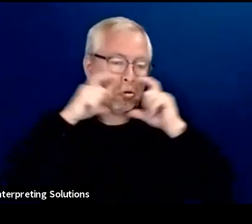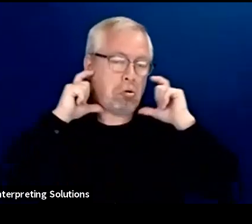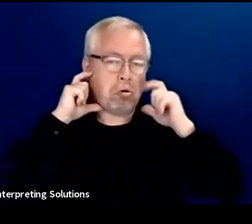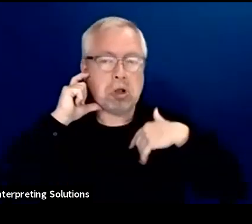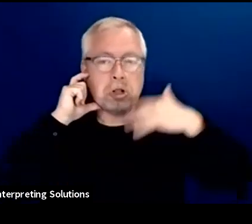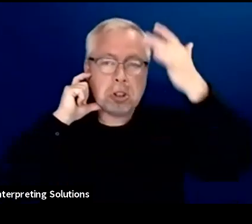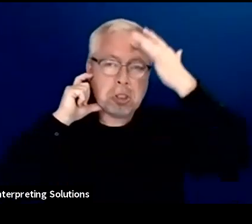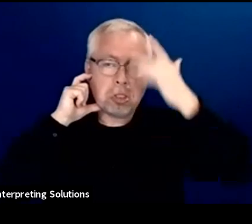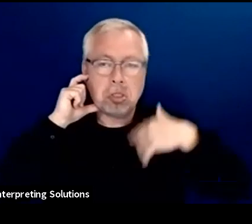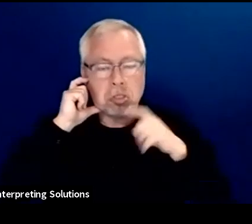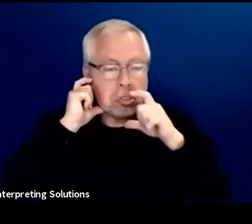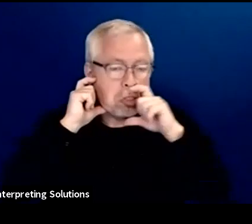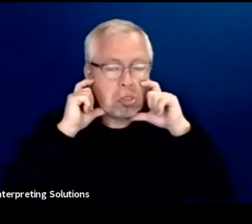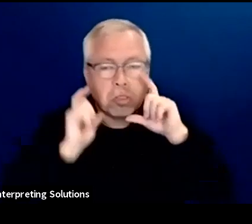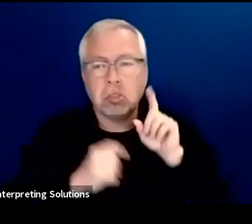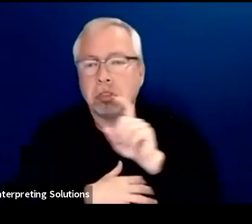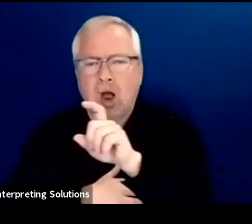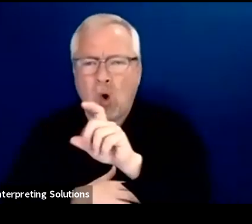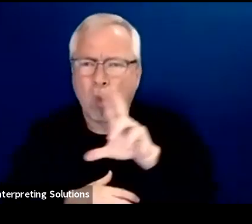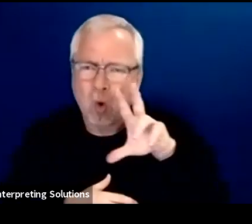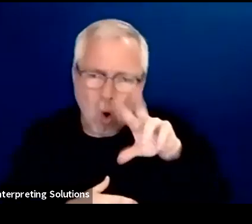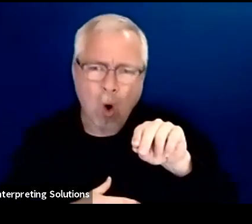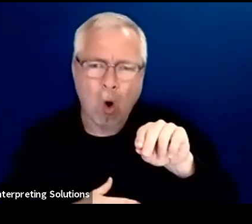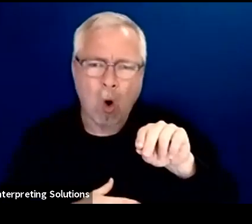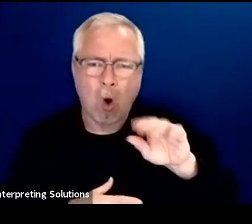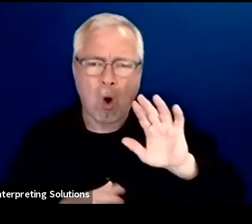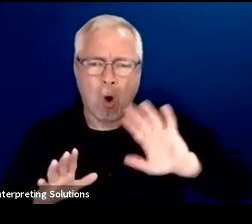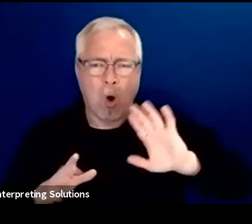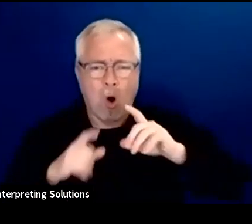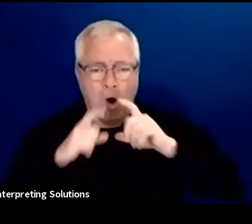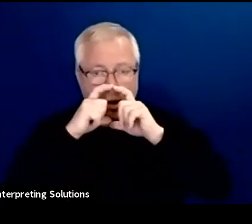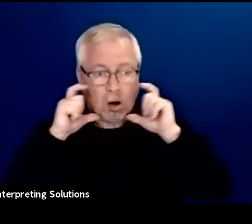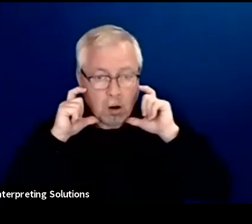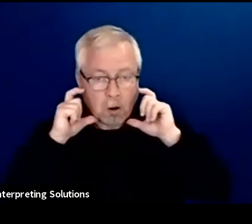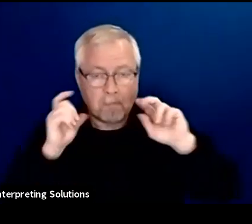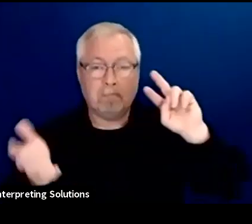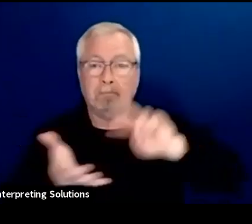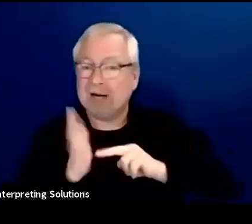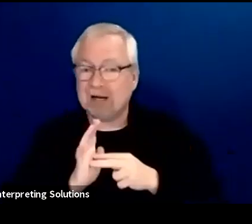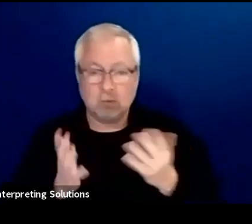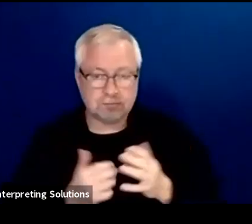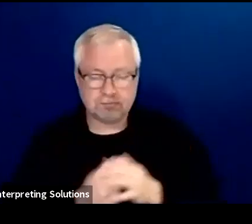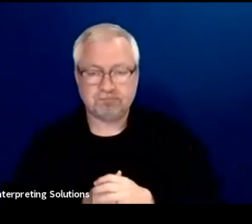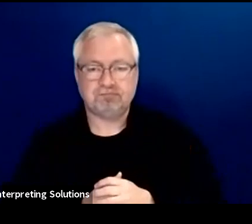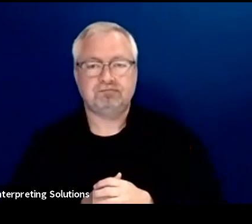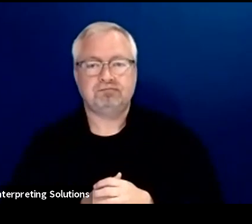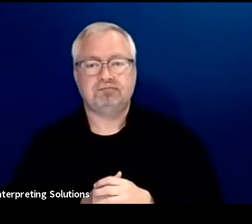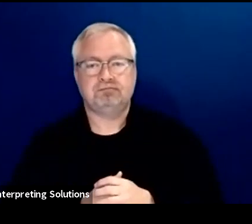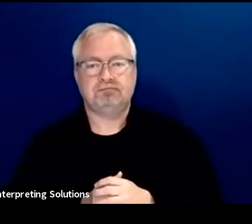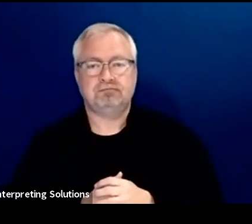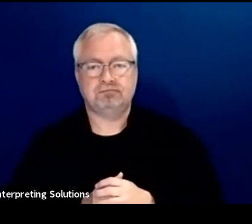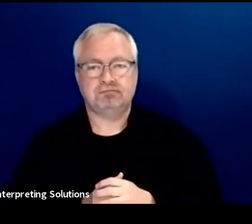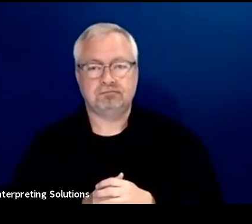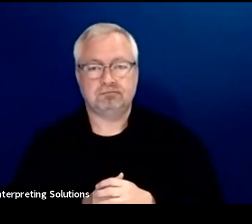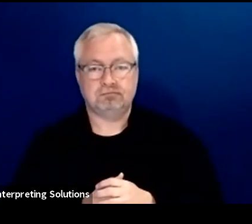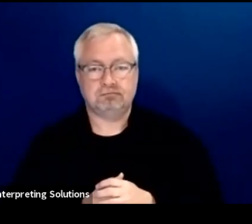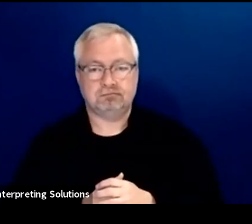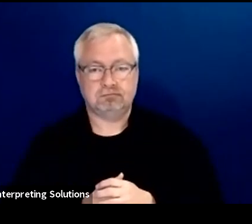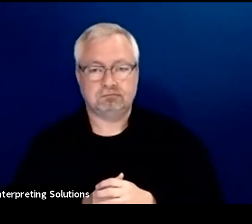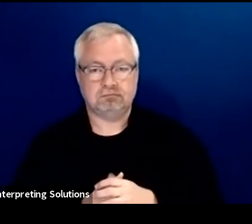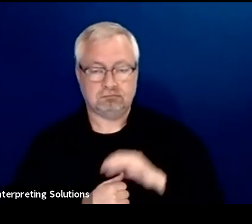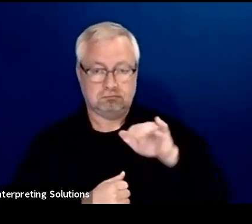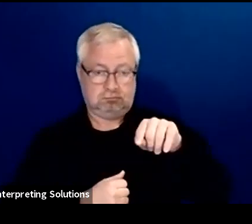guidance to begin wearing masks for source protection in no way does that lessen the importance